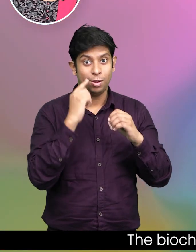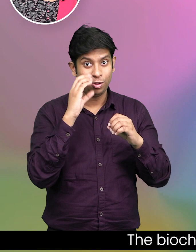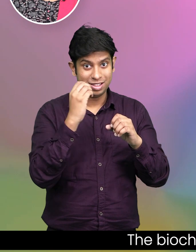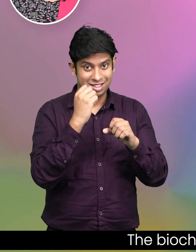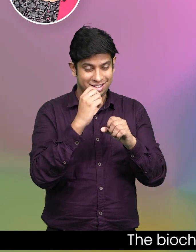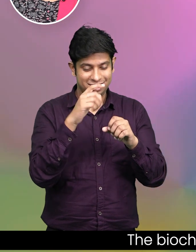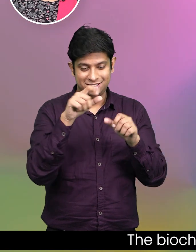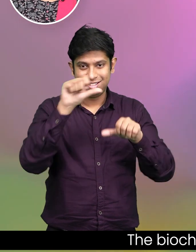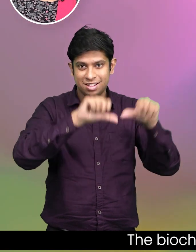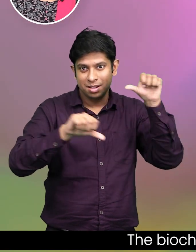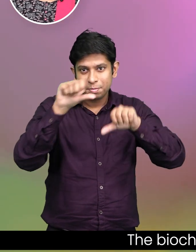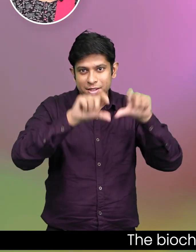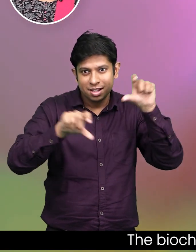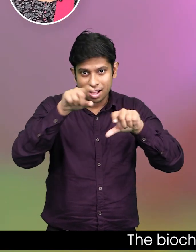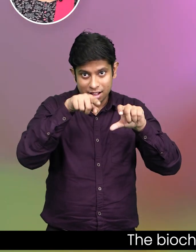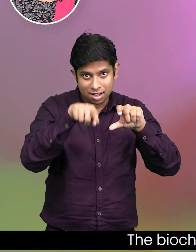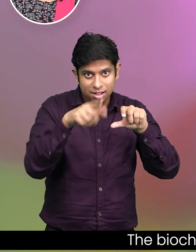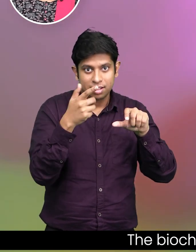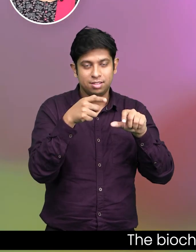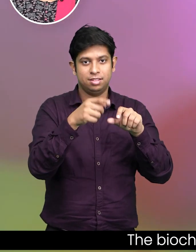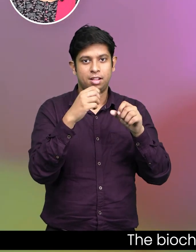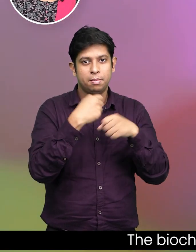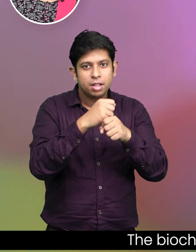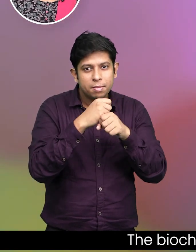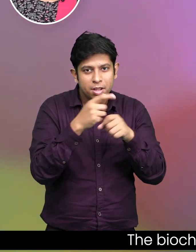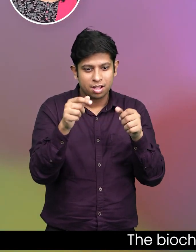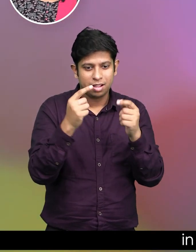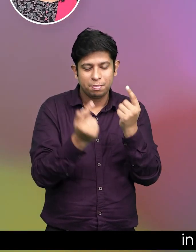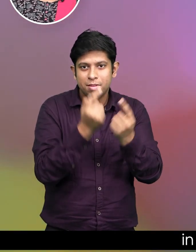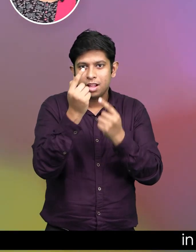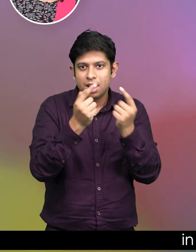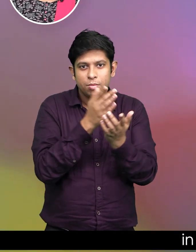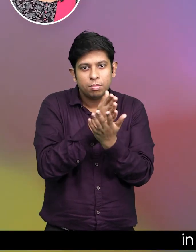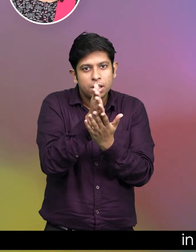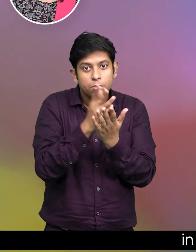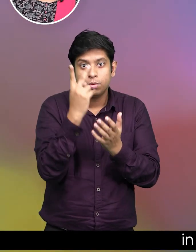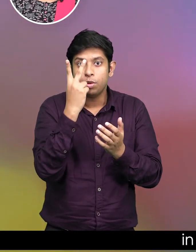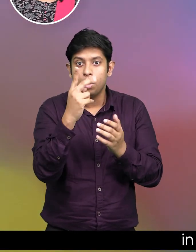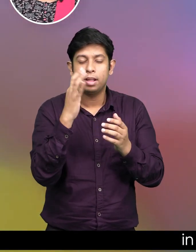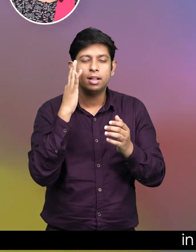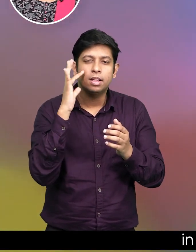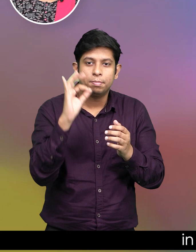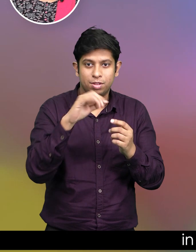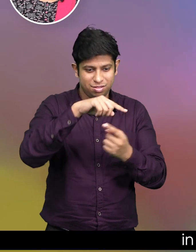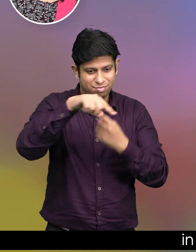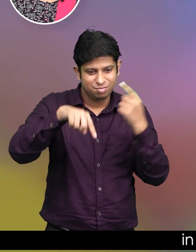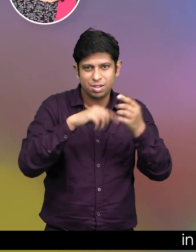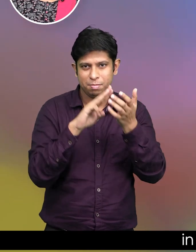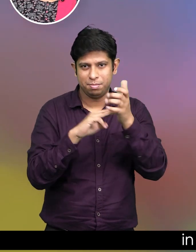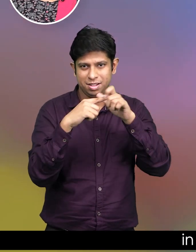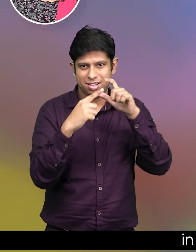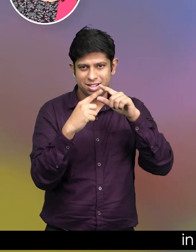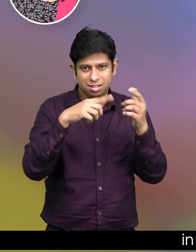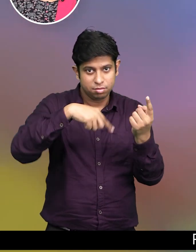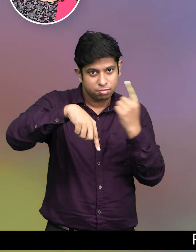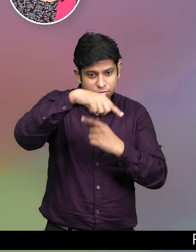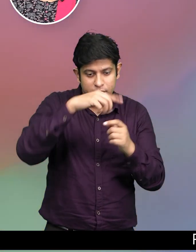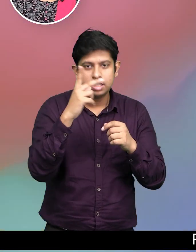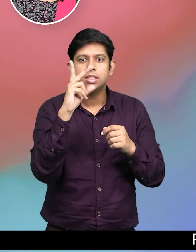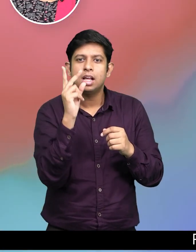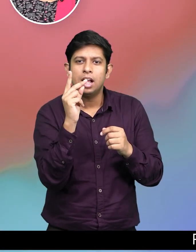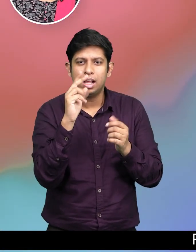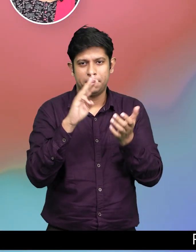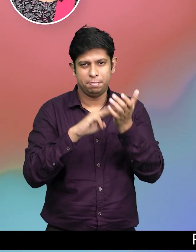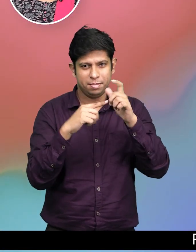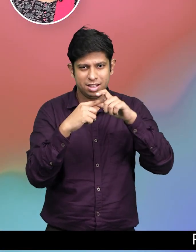The biochemical substances produced in plants are of two types: